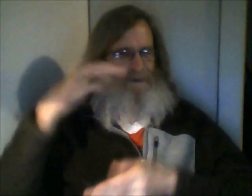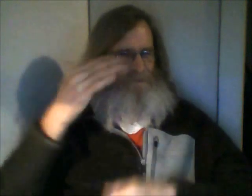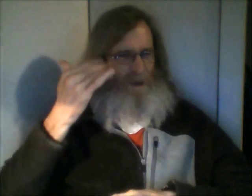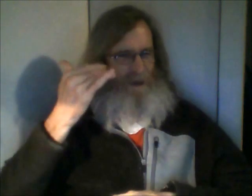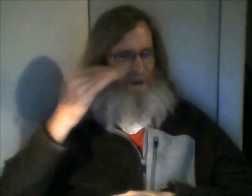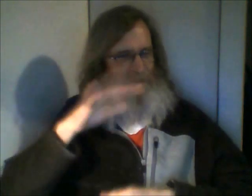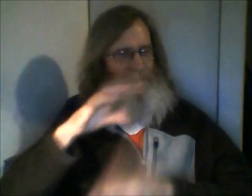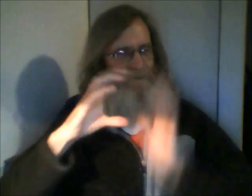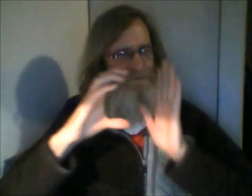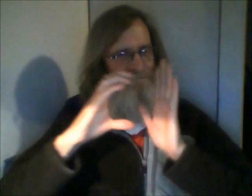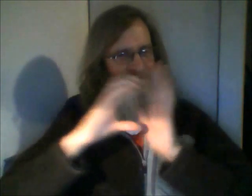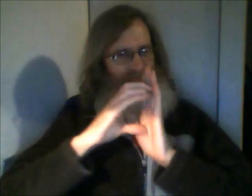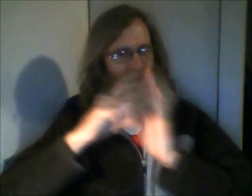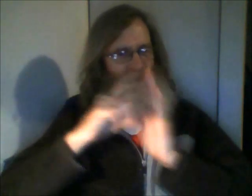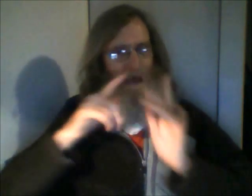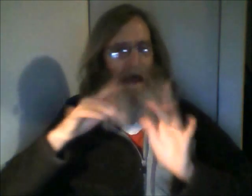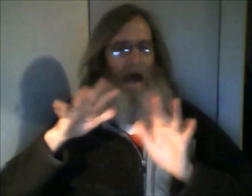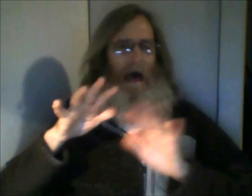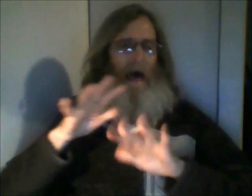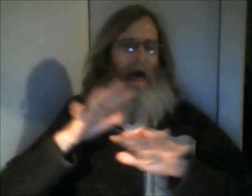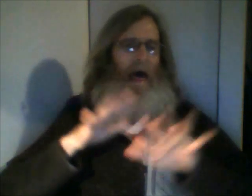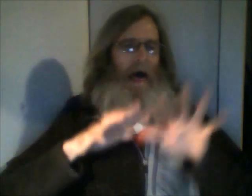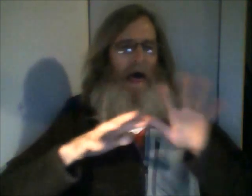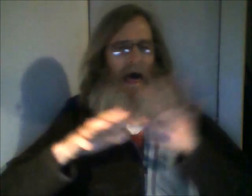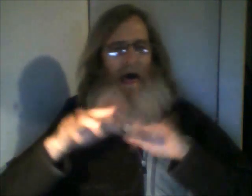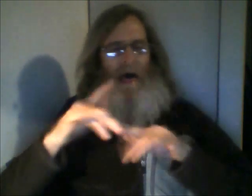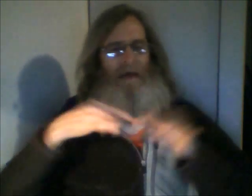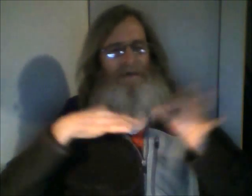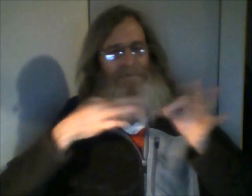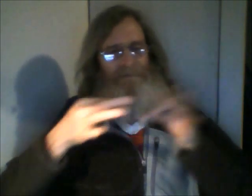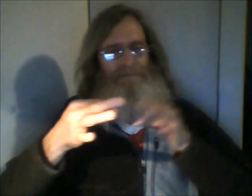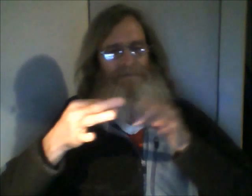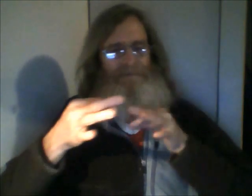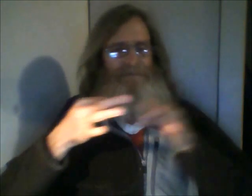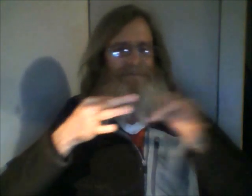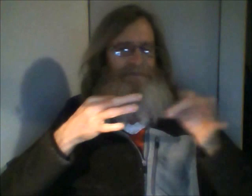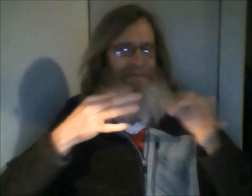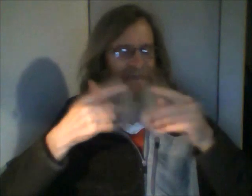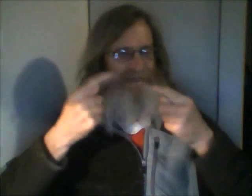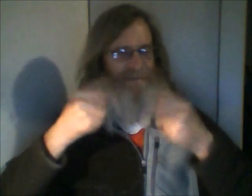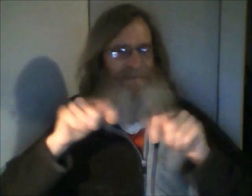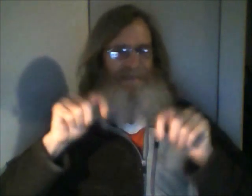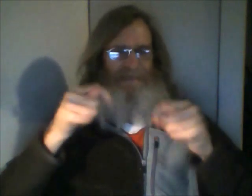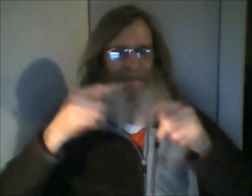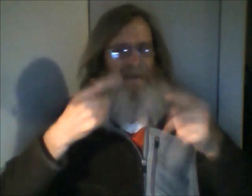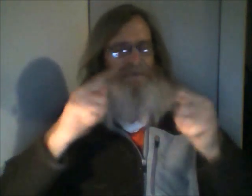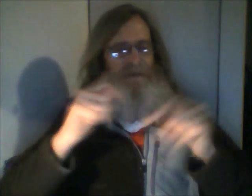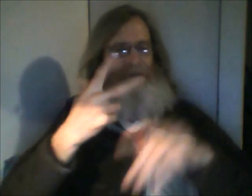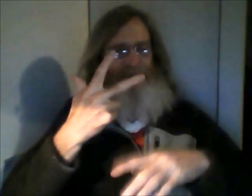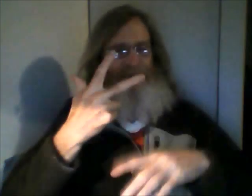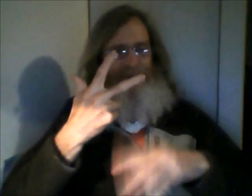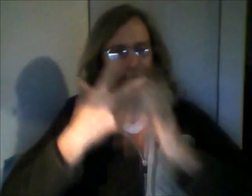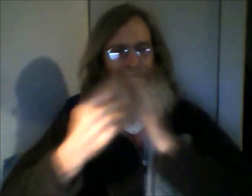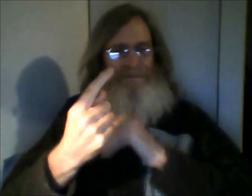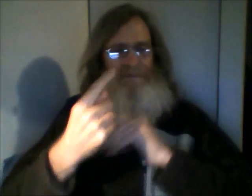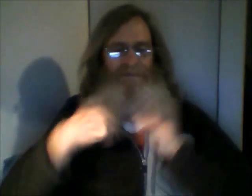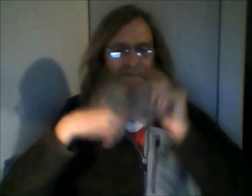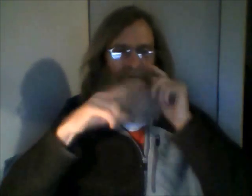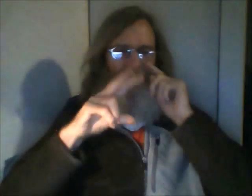This company builds custom-made carbon fiber bicycles for professional athletes and serious amateurs. The